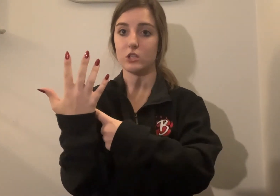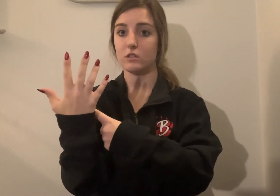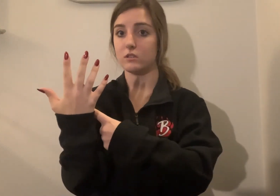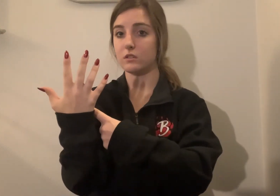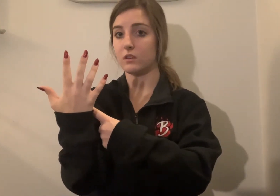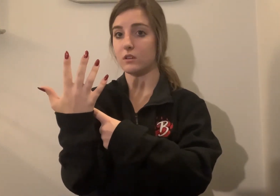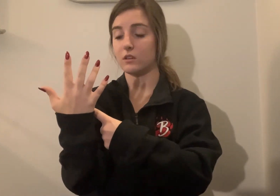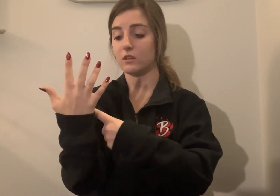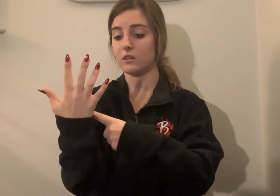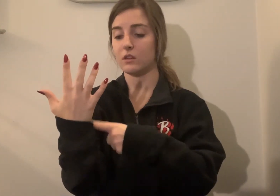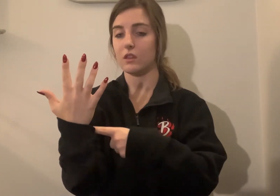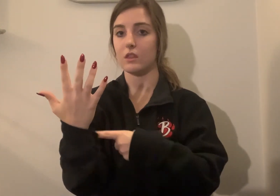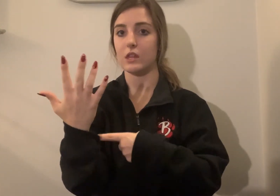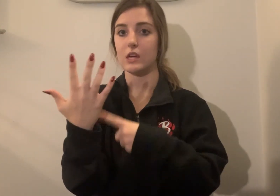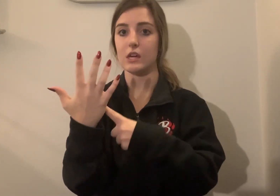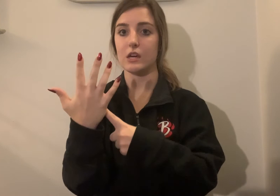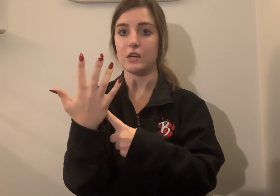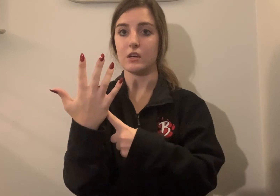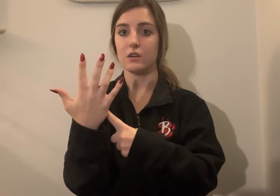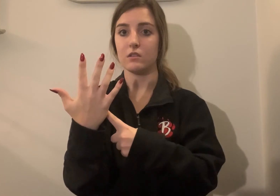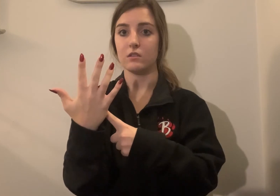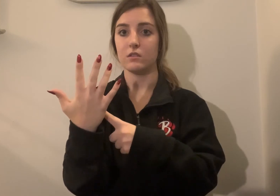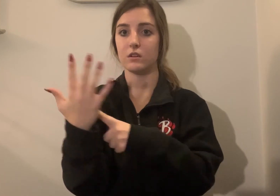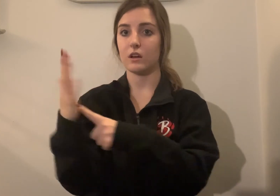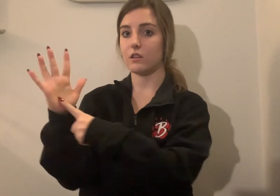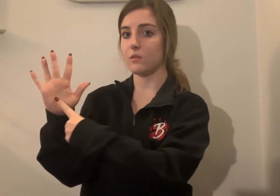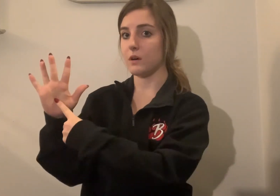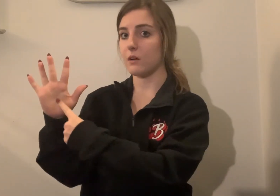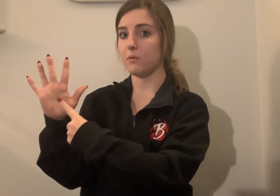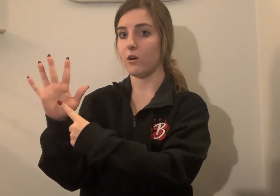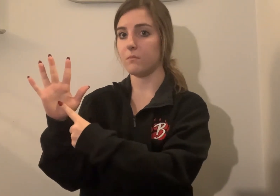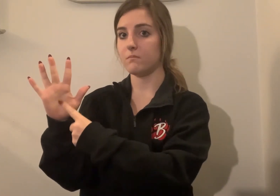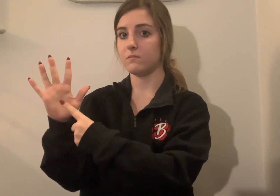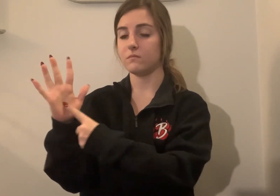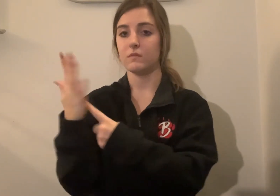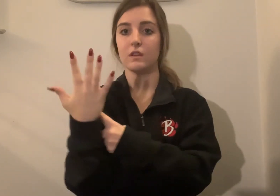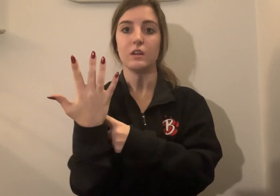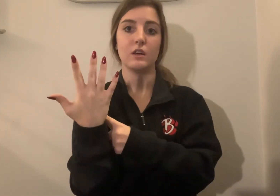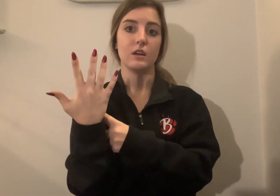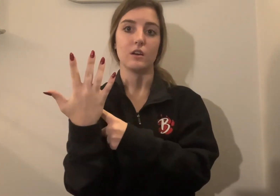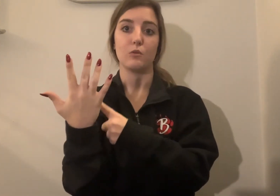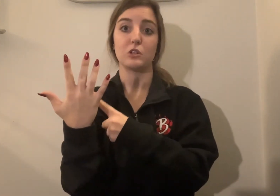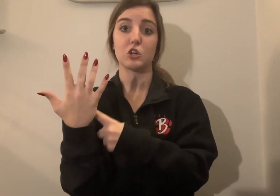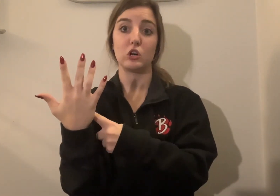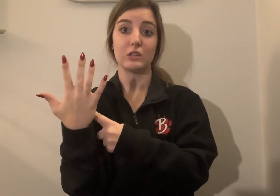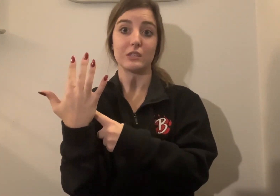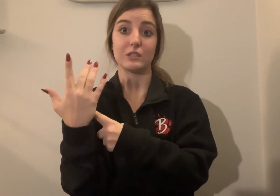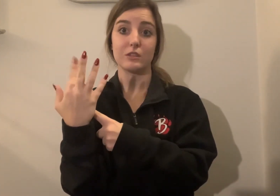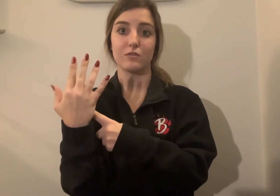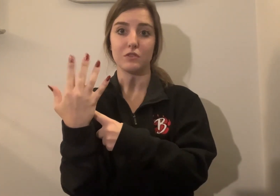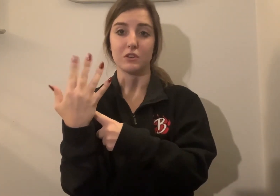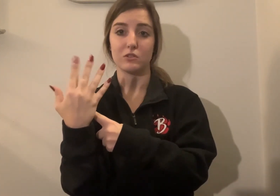touches the kind of the back palm, which causes the fingers to